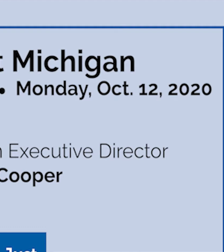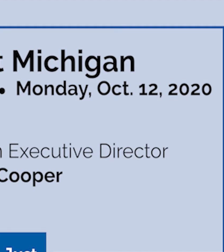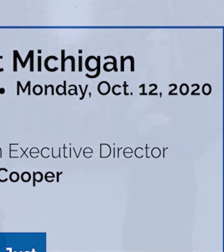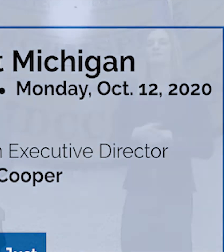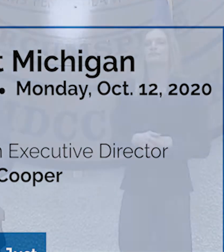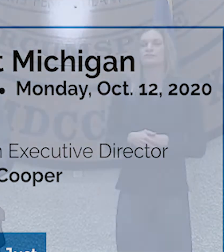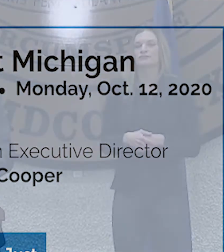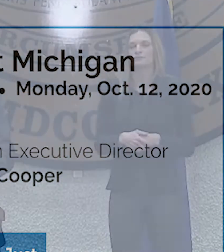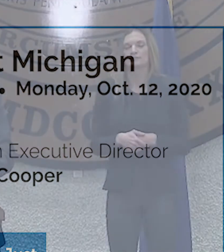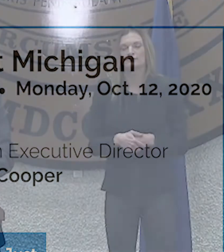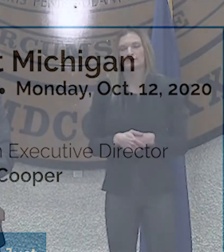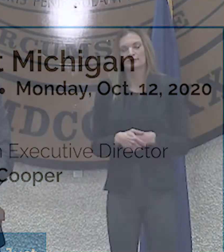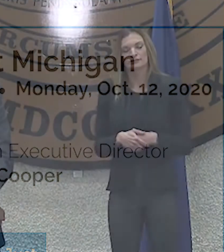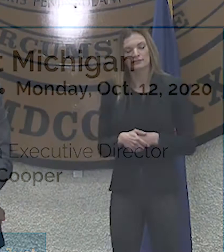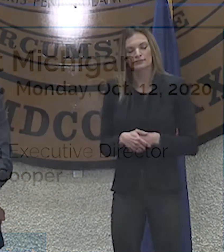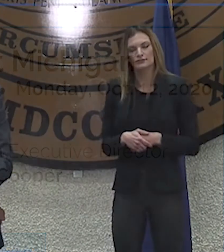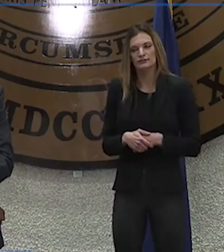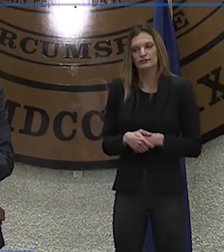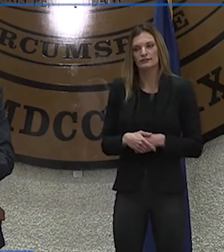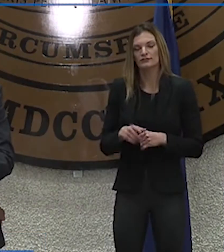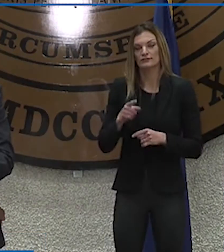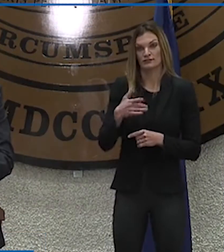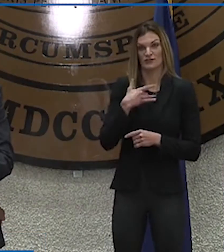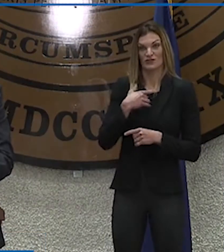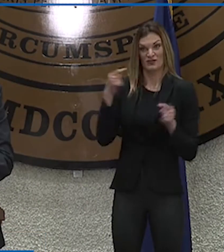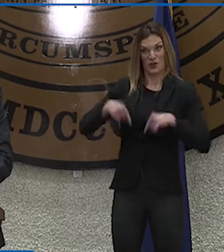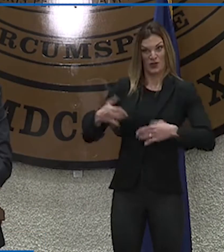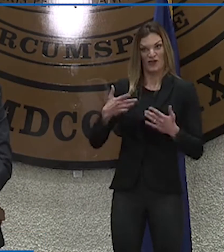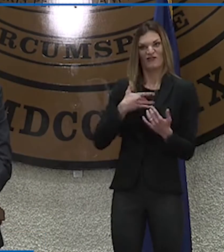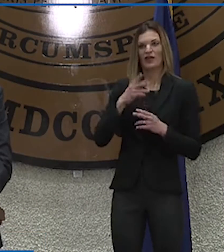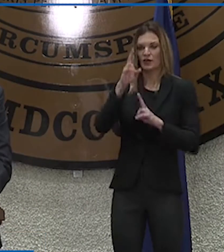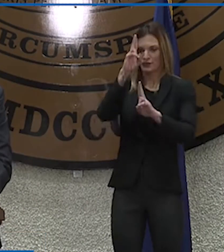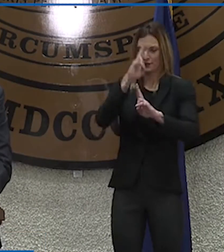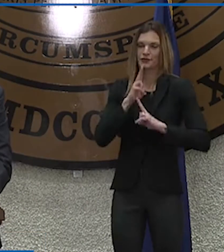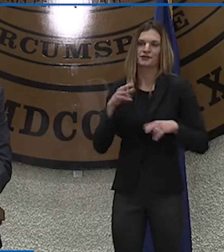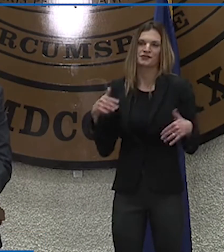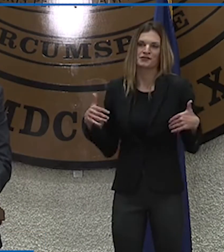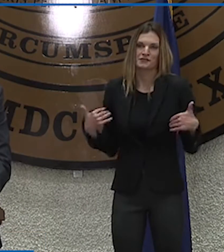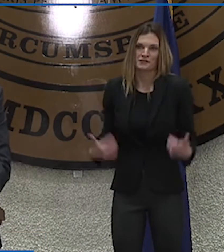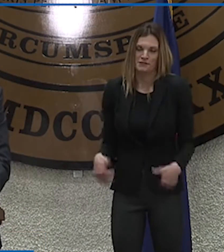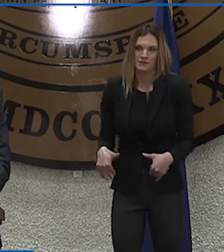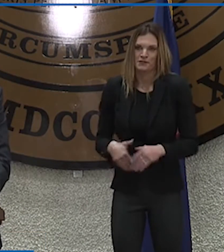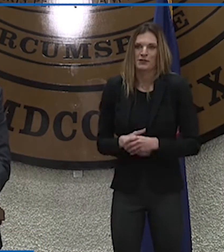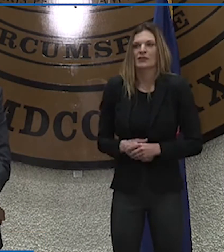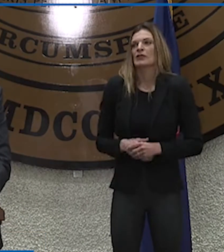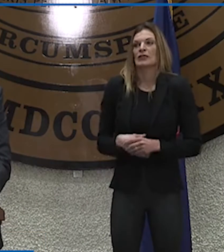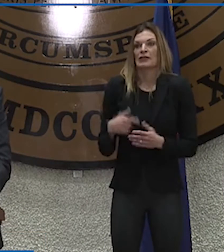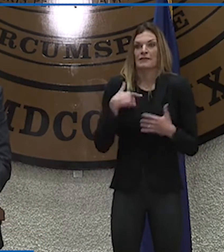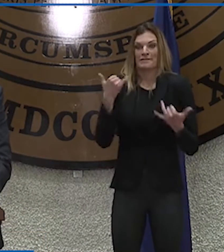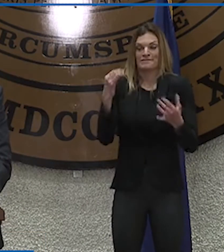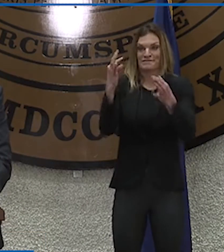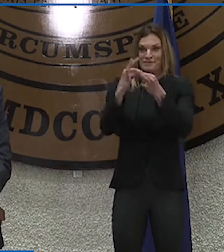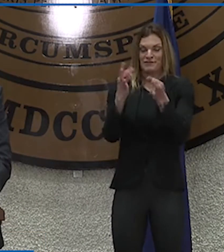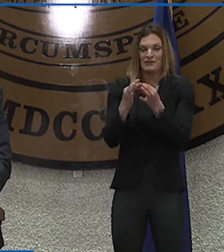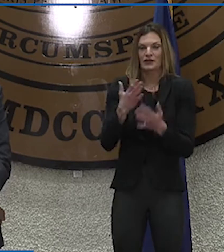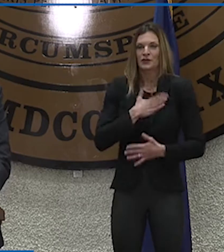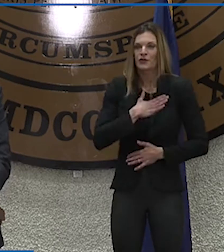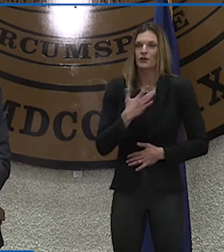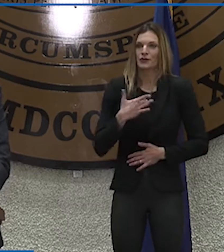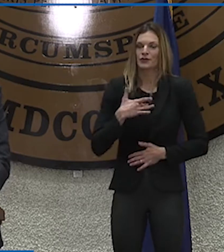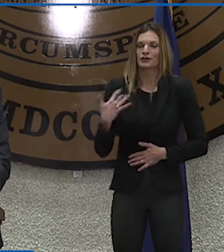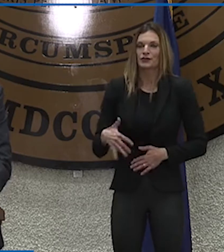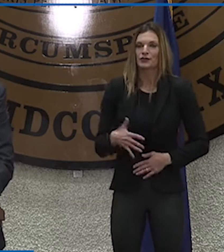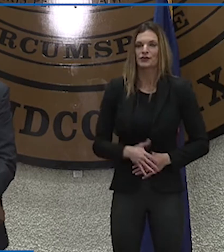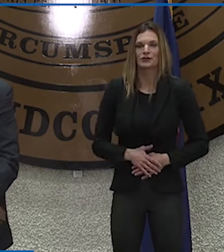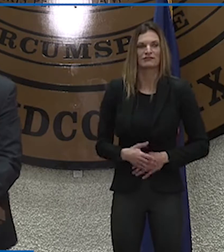couple years. It's a great honor to be here, and I'm very grateful for the opportunity to speak.